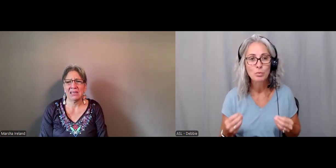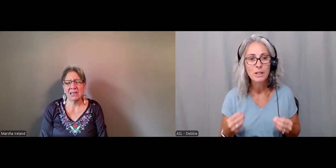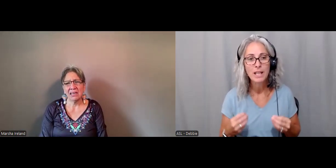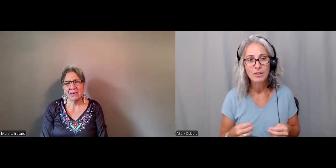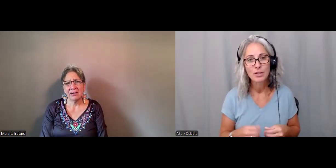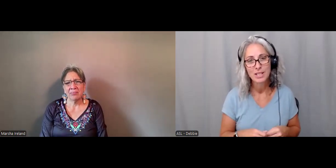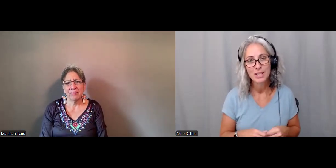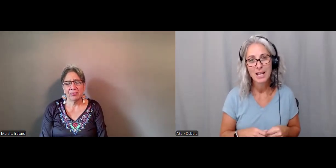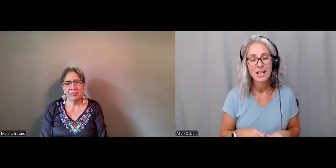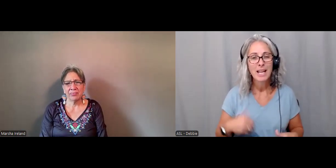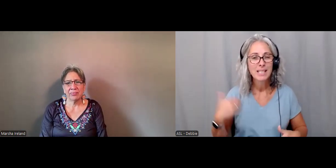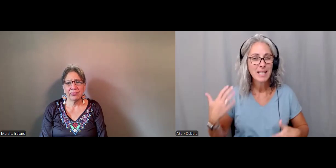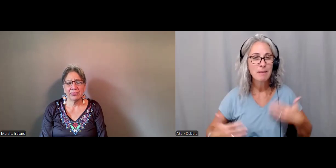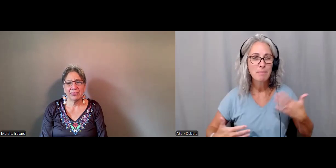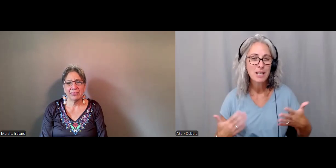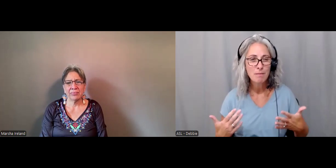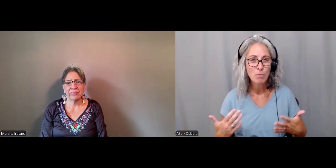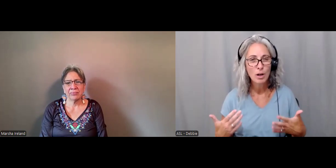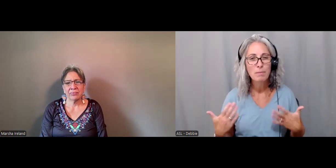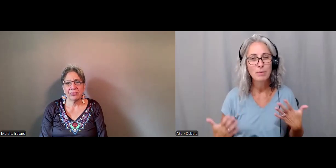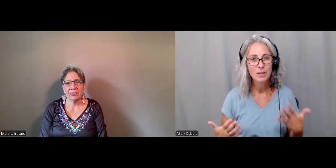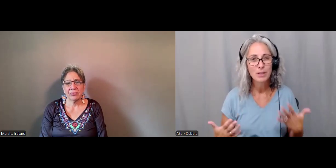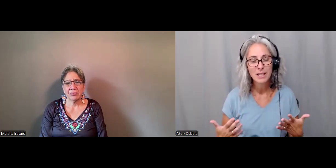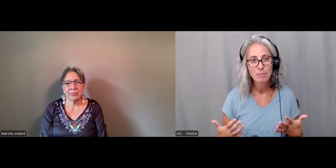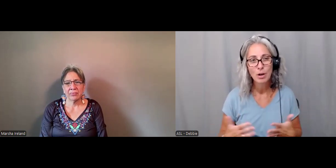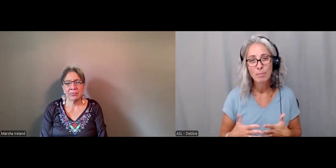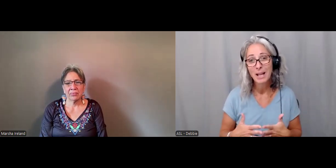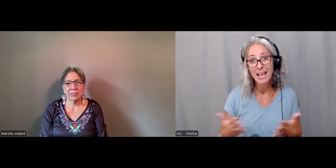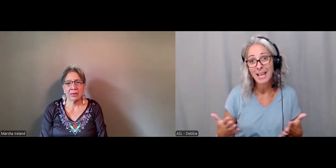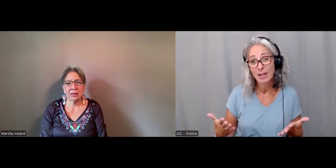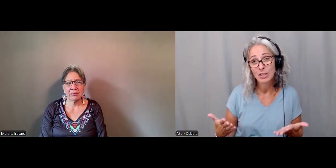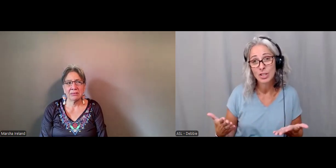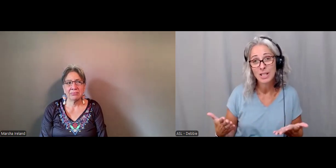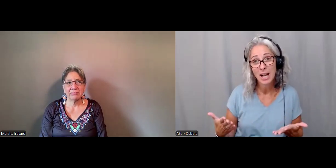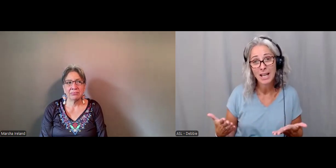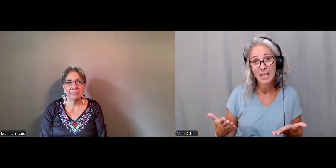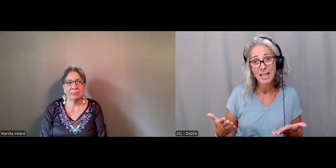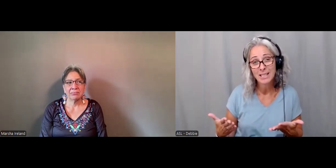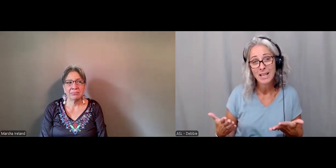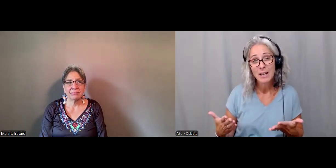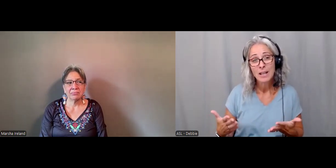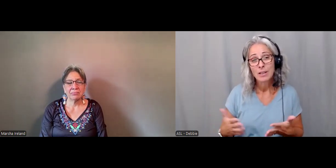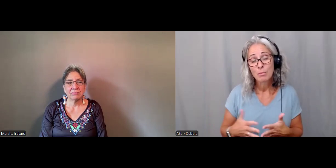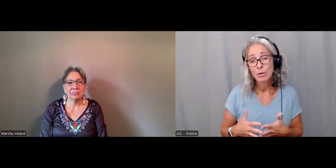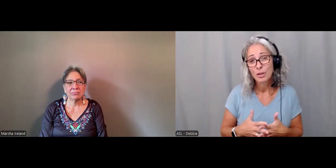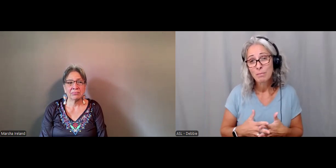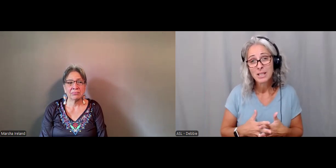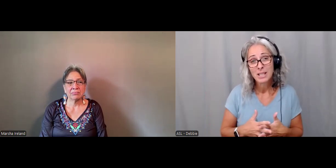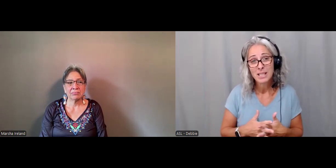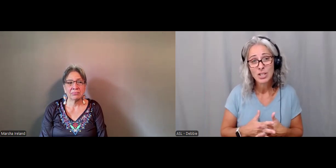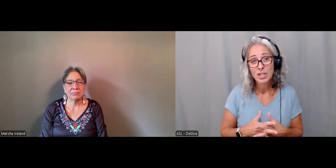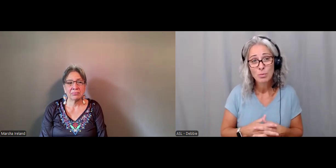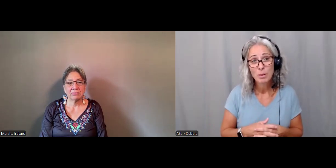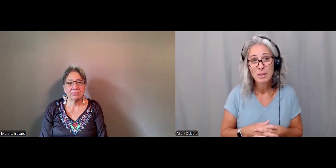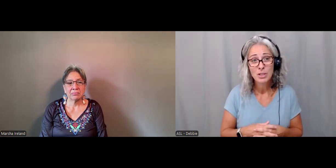people to really understand. It's in the media more, people can see it more, but like just to highlight the murdered and